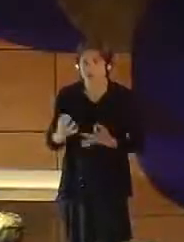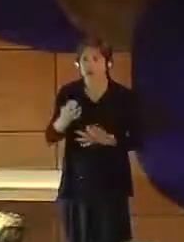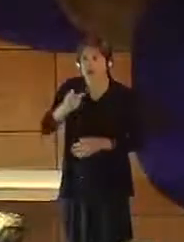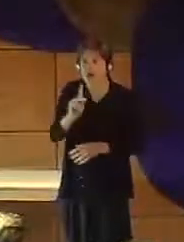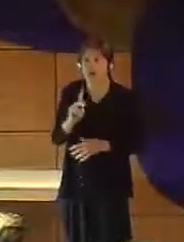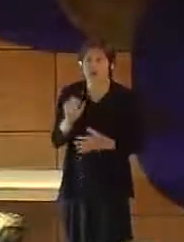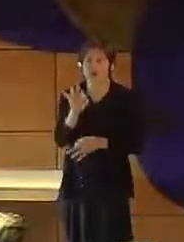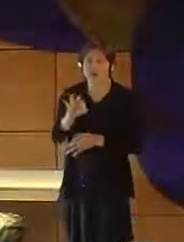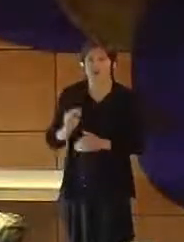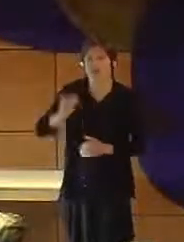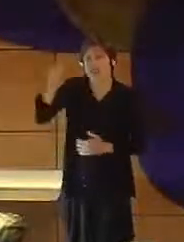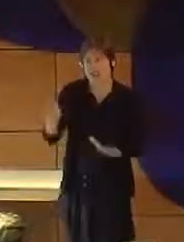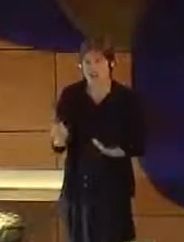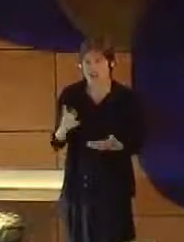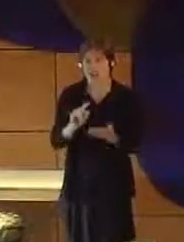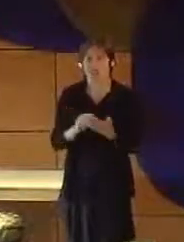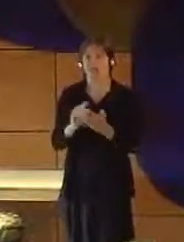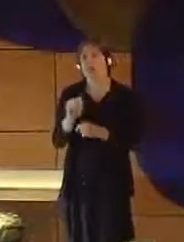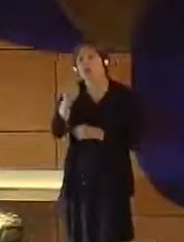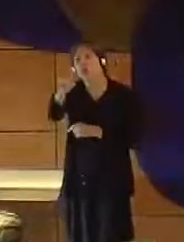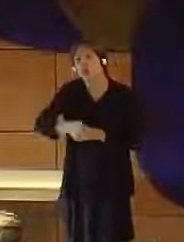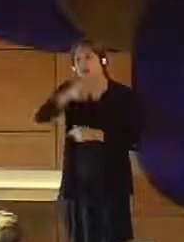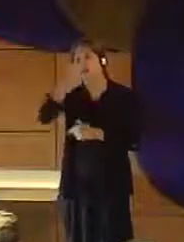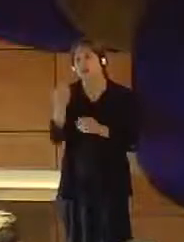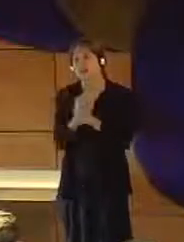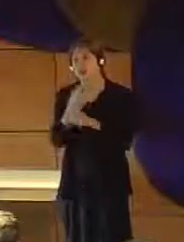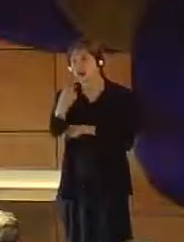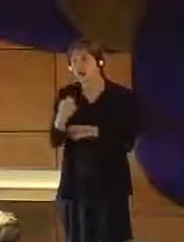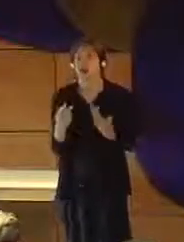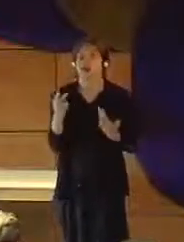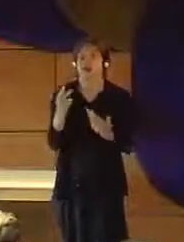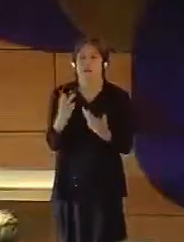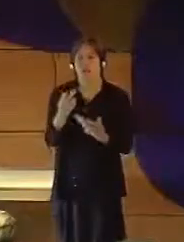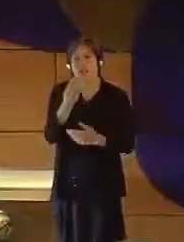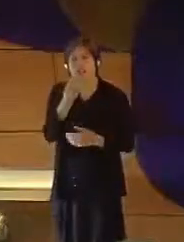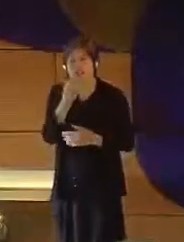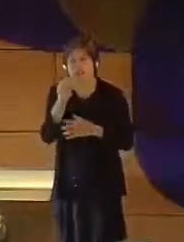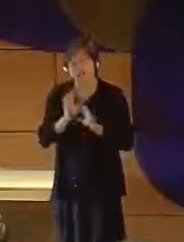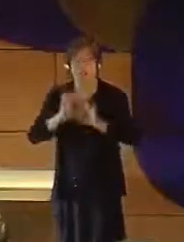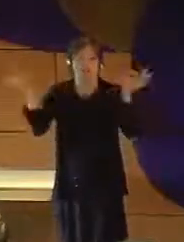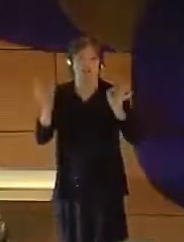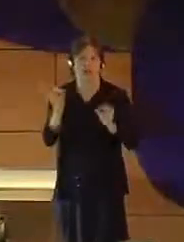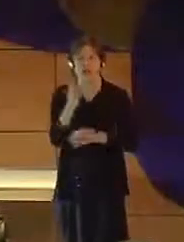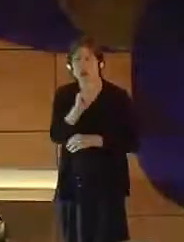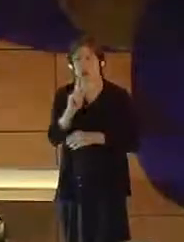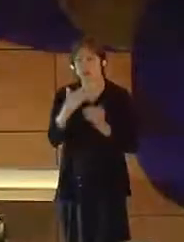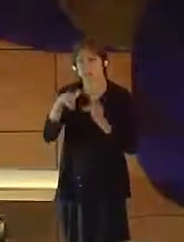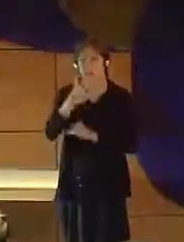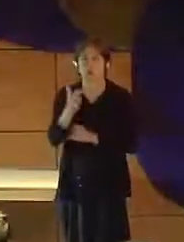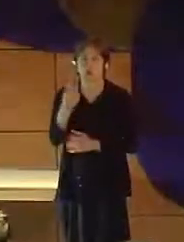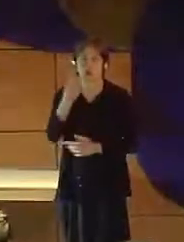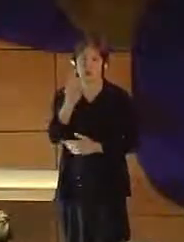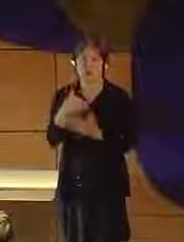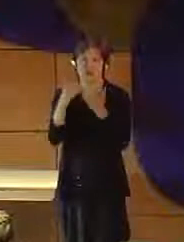doesn't improve things, I think that charge itself has some restriction on growth. As you know, we're trying to produce